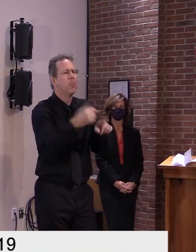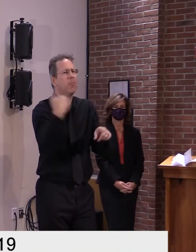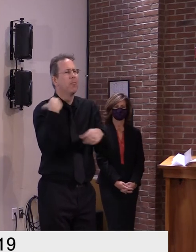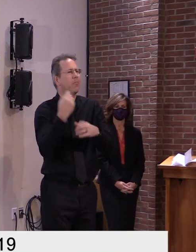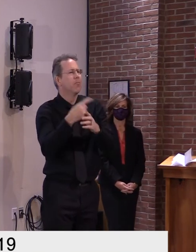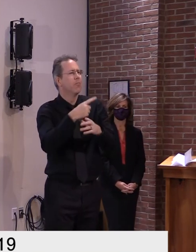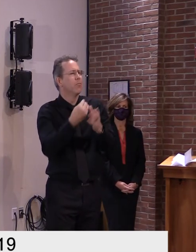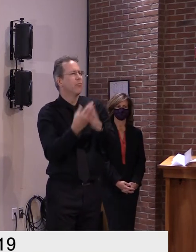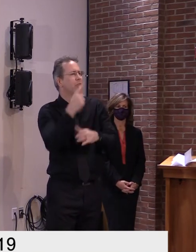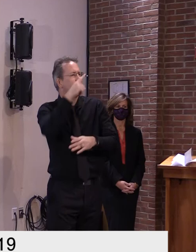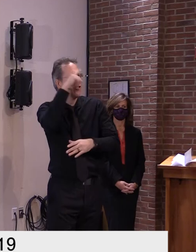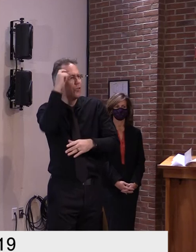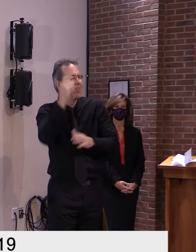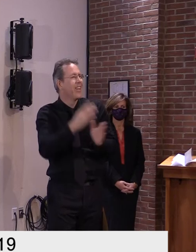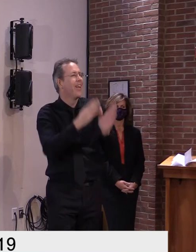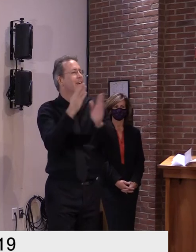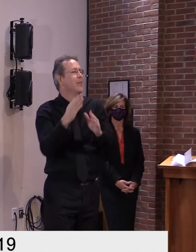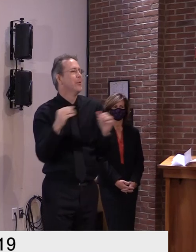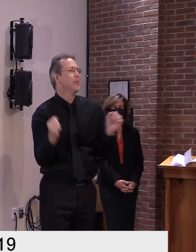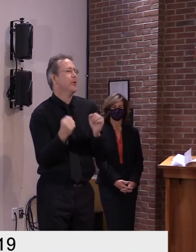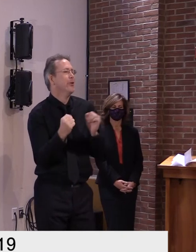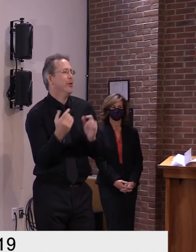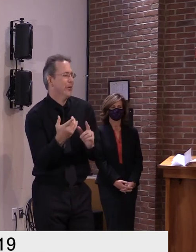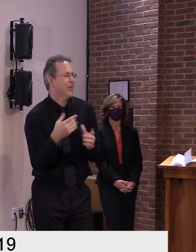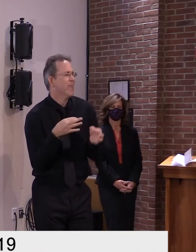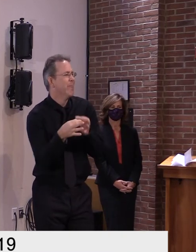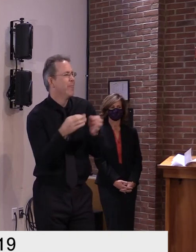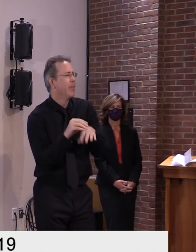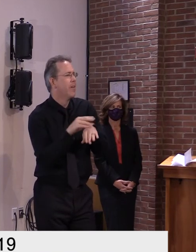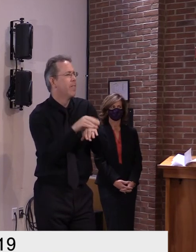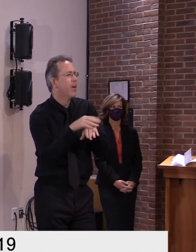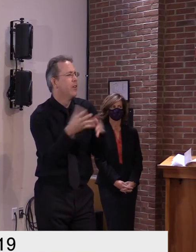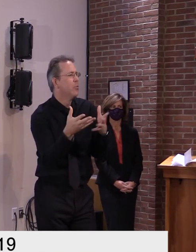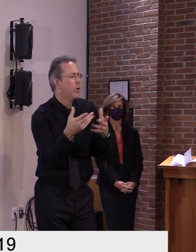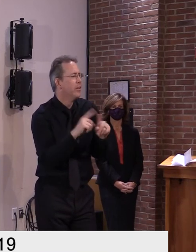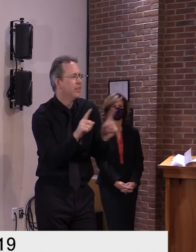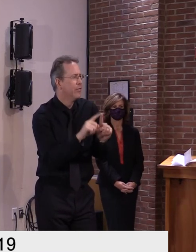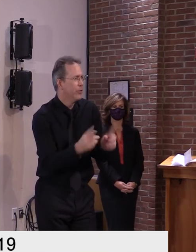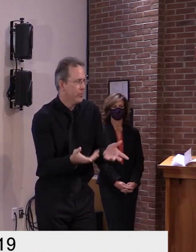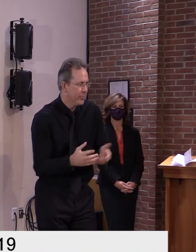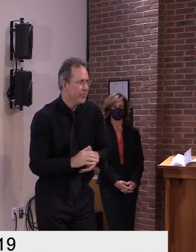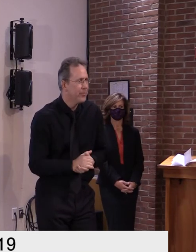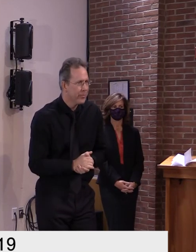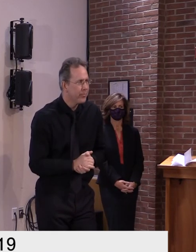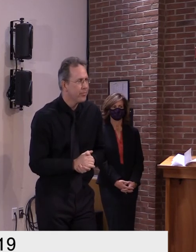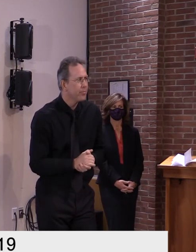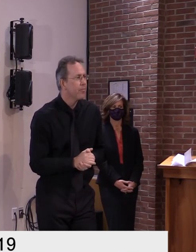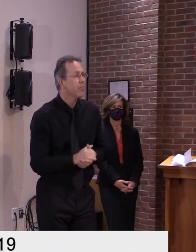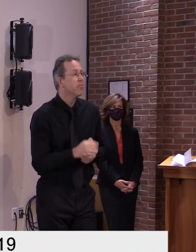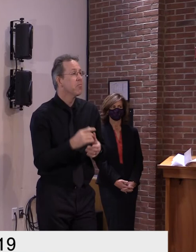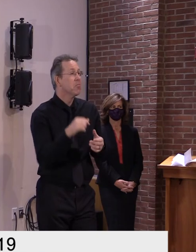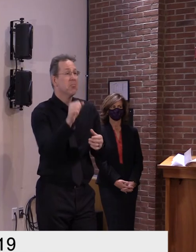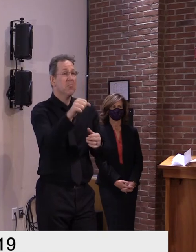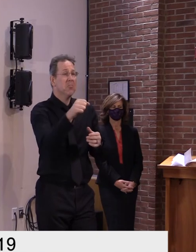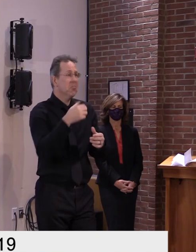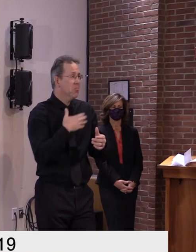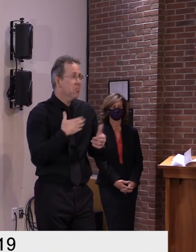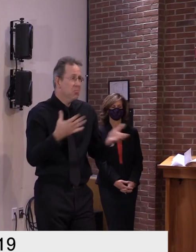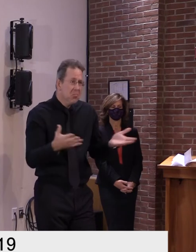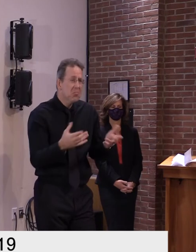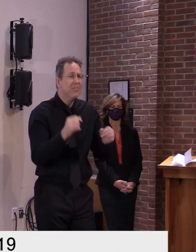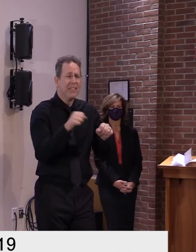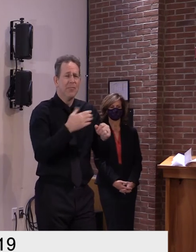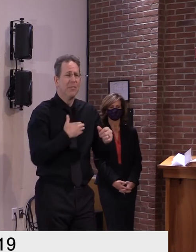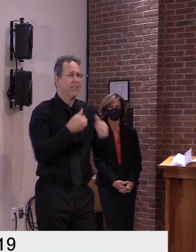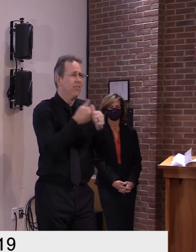thinking through, but just as you indicated, people need to observe those physical distancing recommendations and